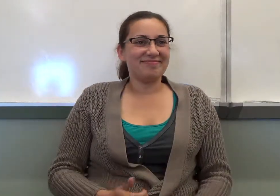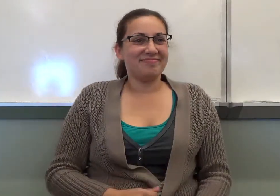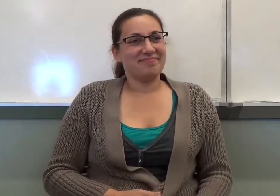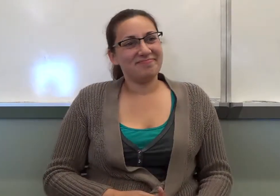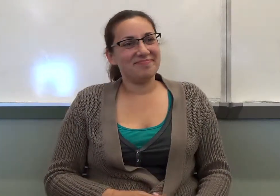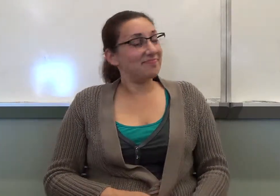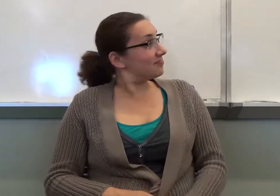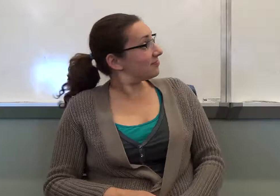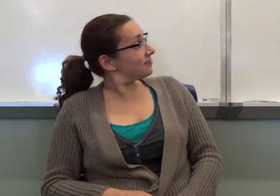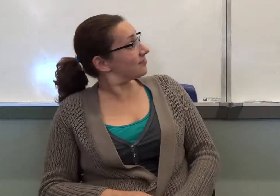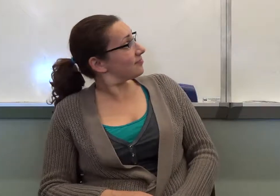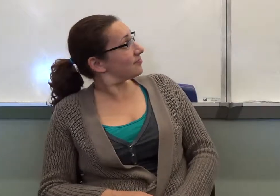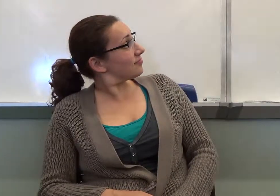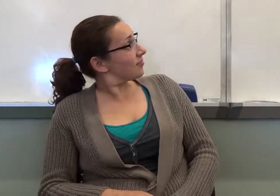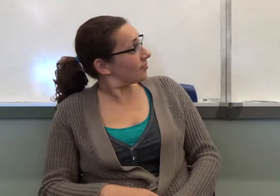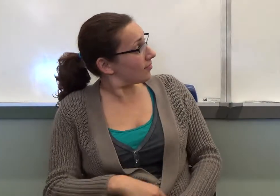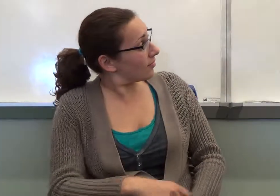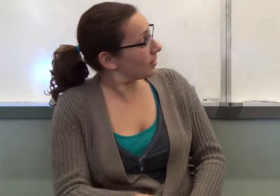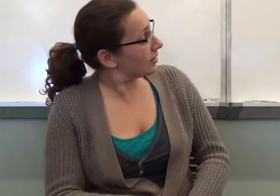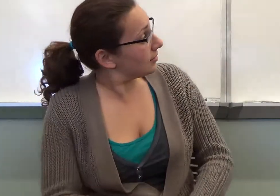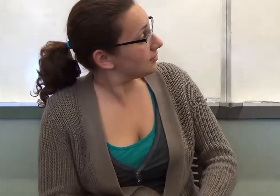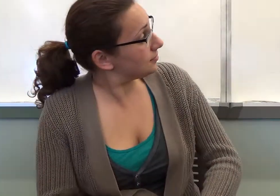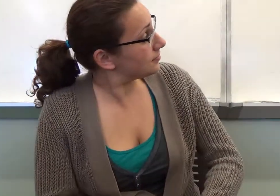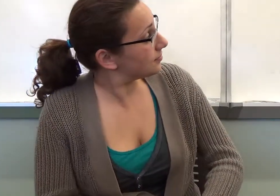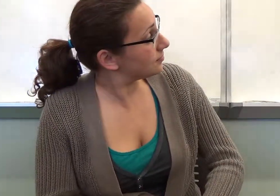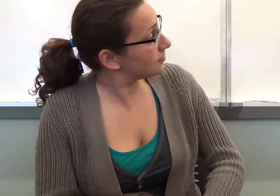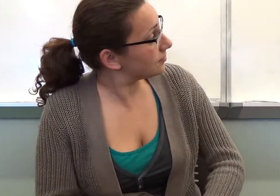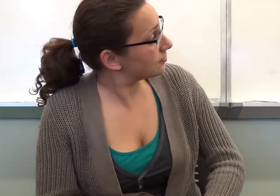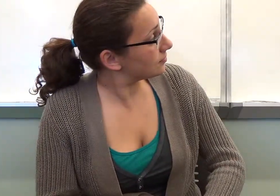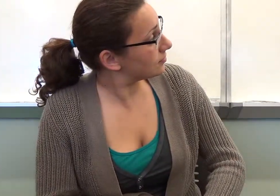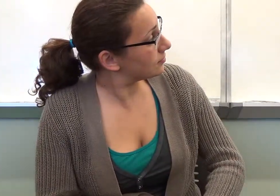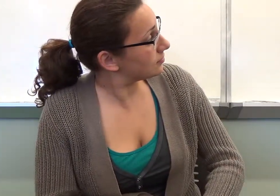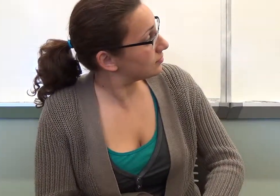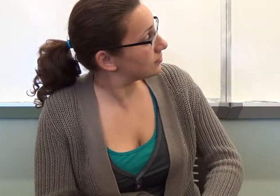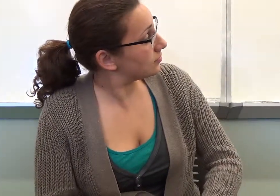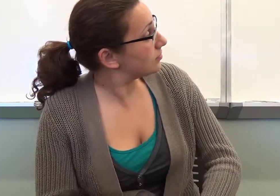What page are we on? Oh, roughly page 494.